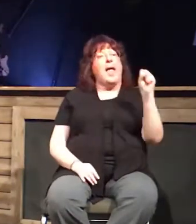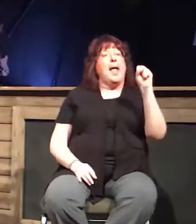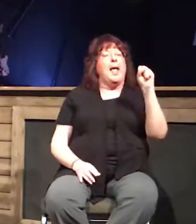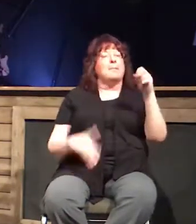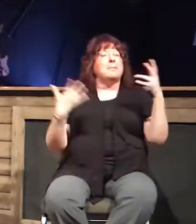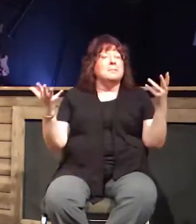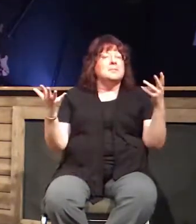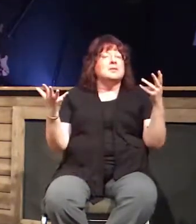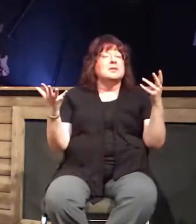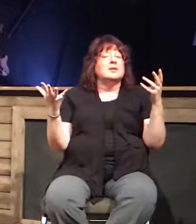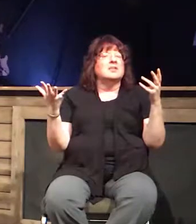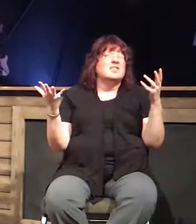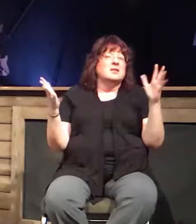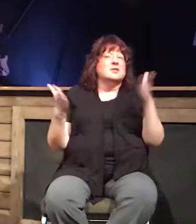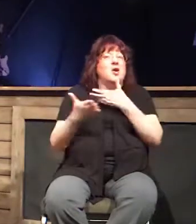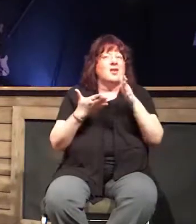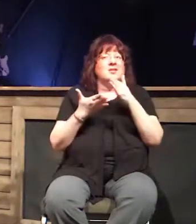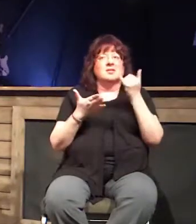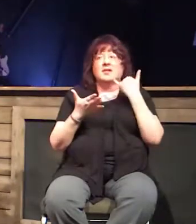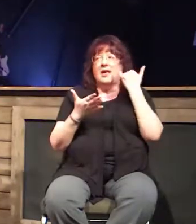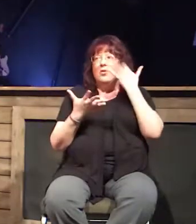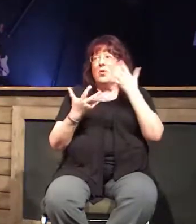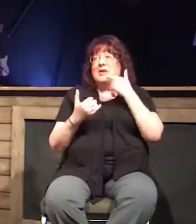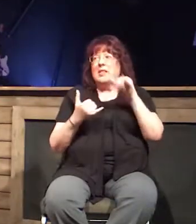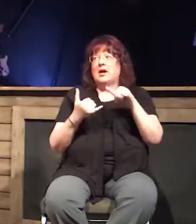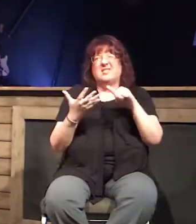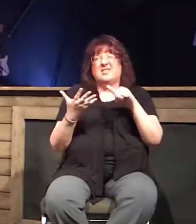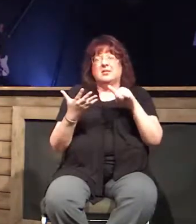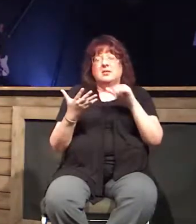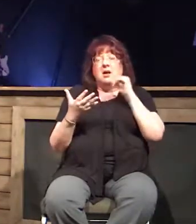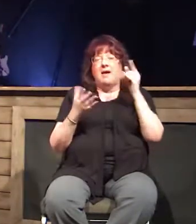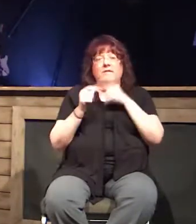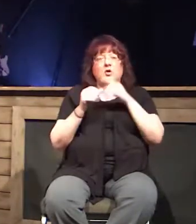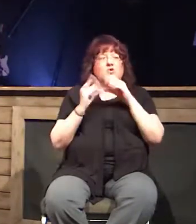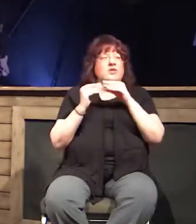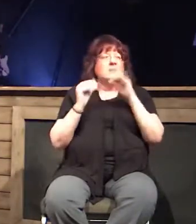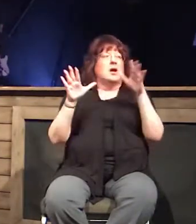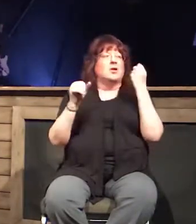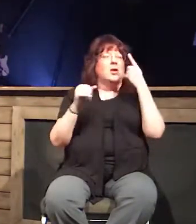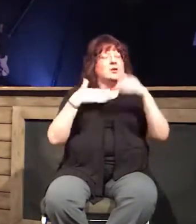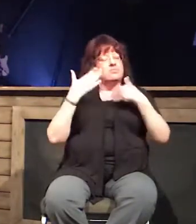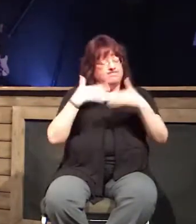all right? If you would like to say that. You probably wouldn't hear it first service, I understand.